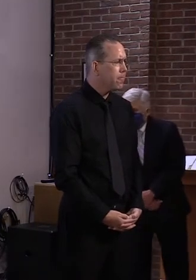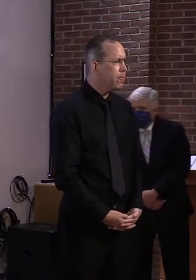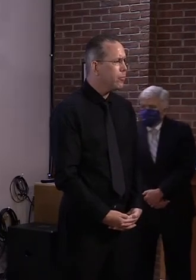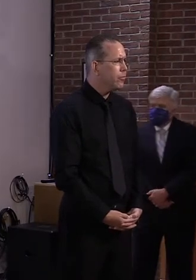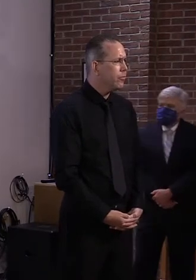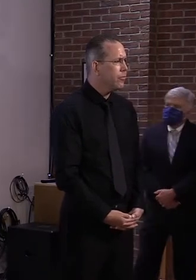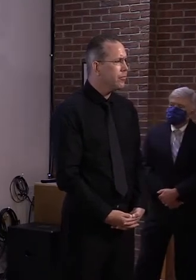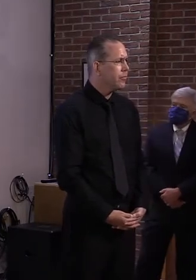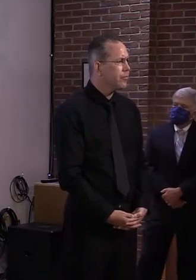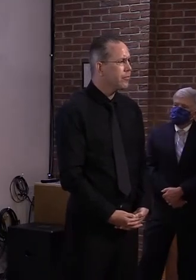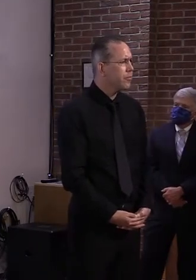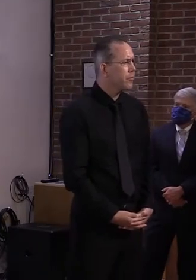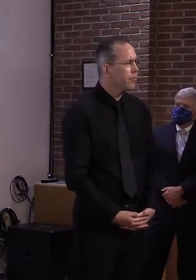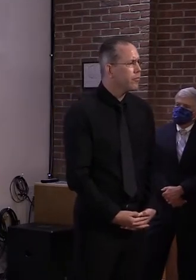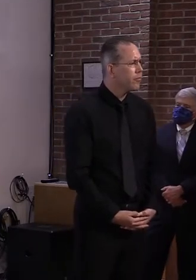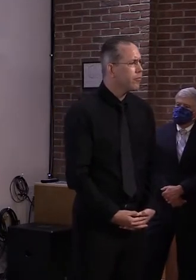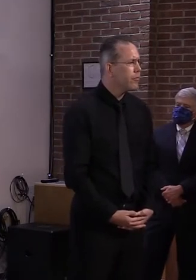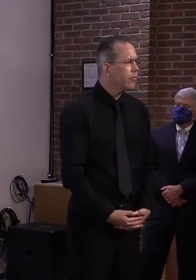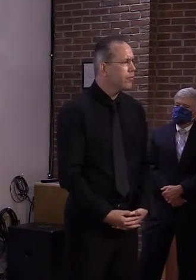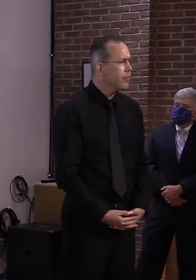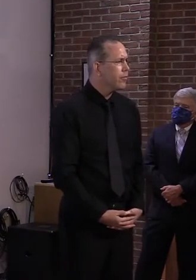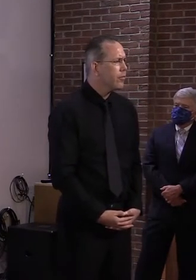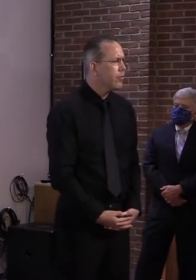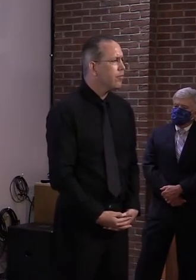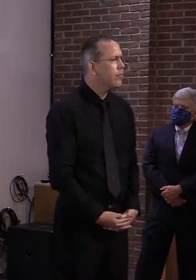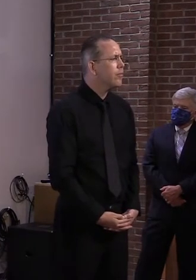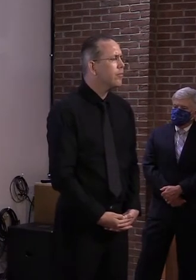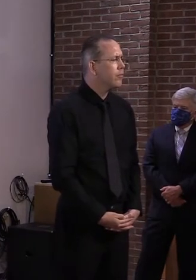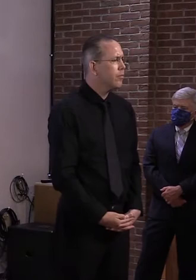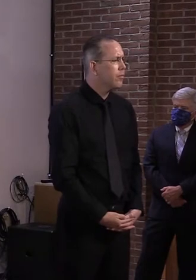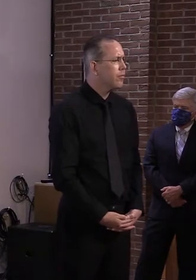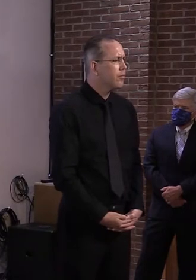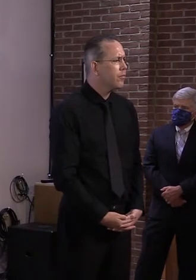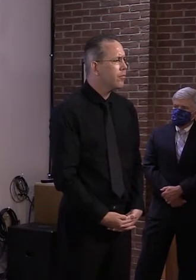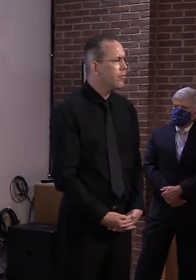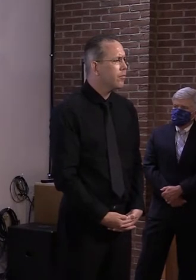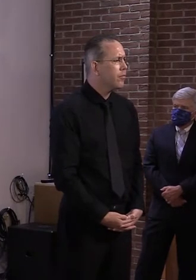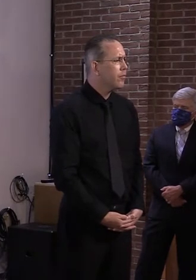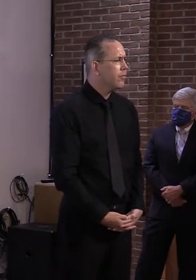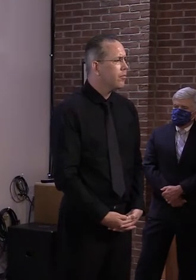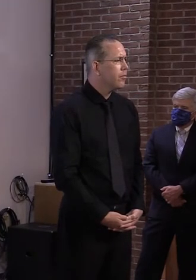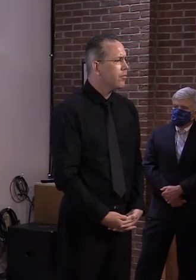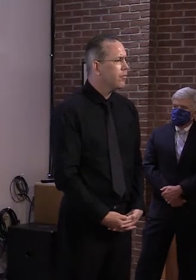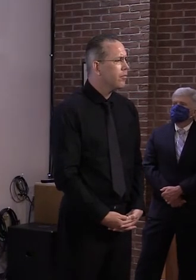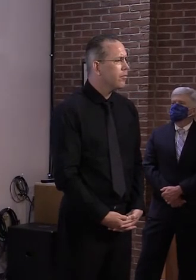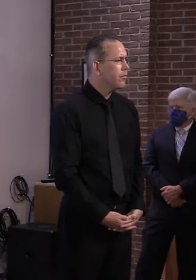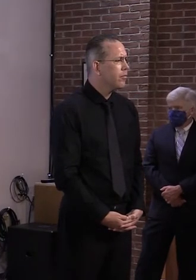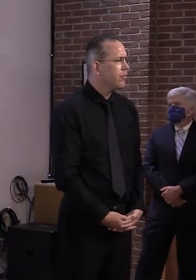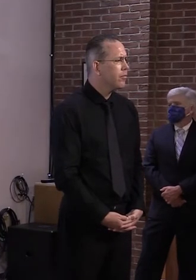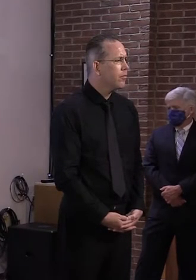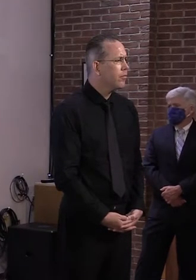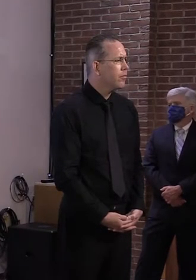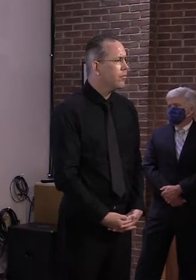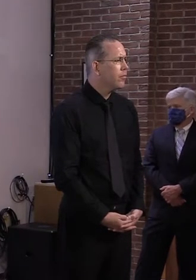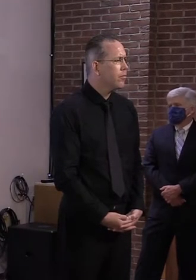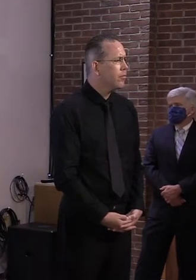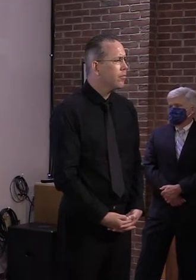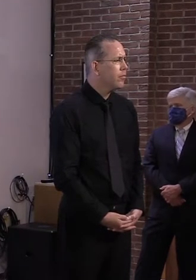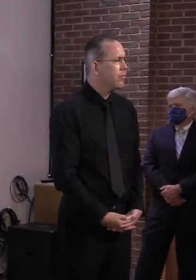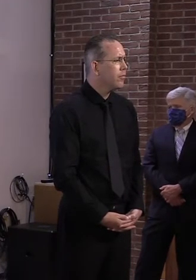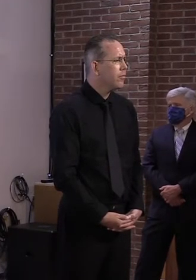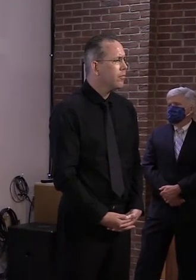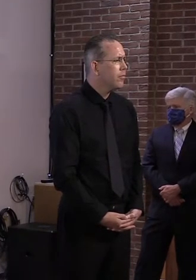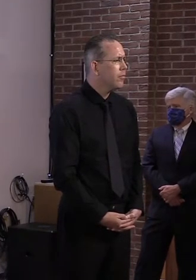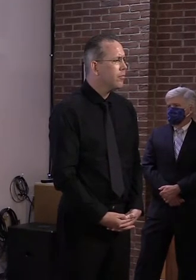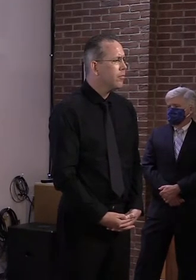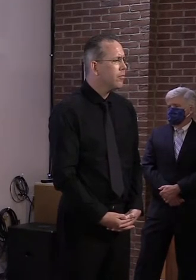are Vermonters. I'm looking at the chart of test positive from the 23rd. Did those other 10 New York positive tests end up showing up in our